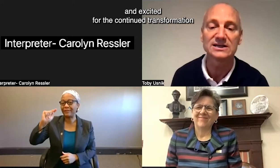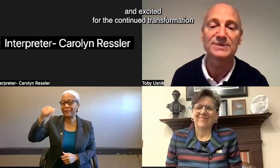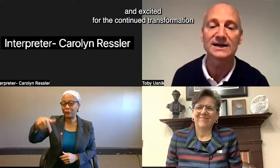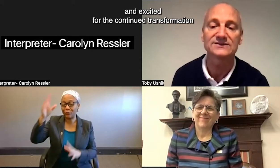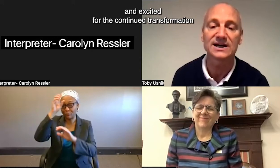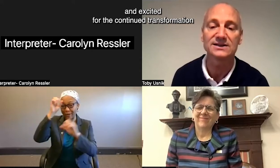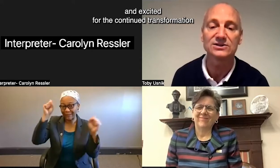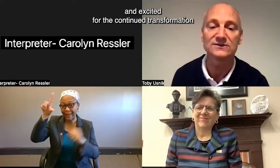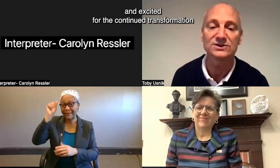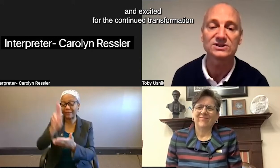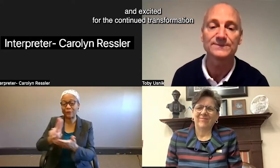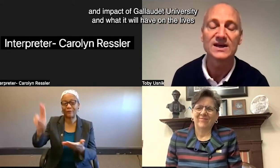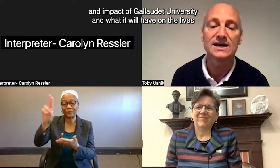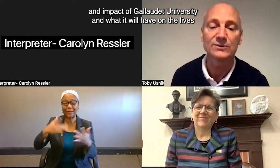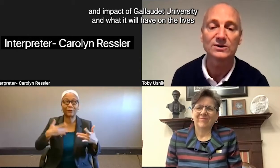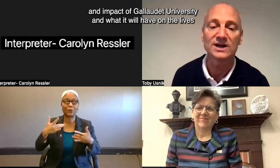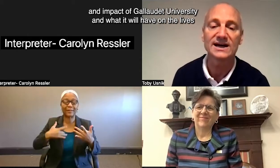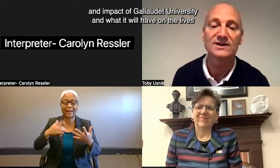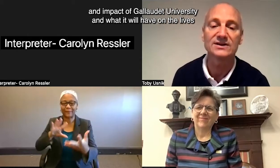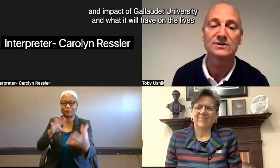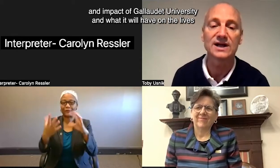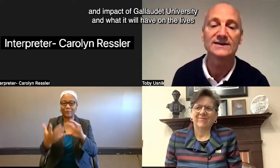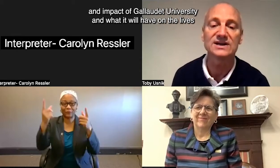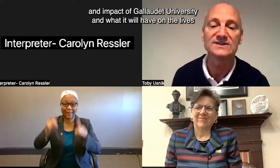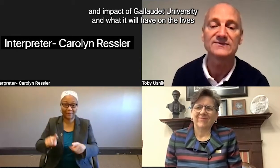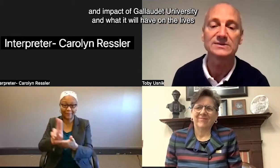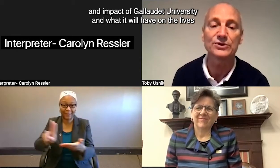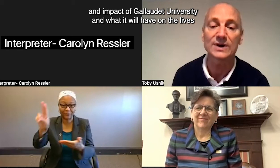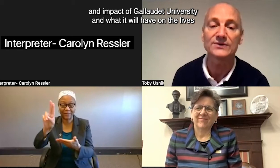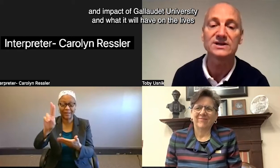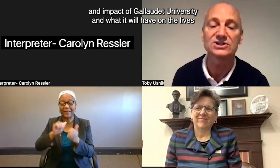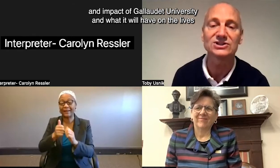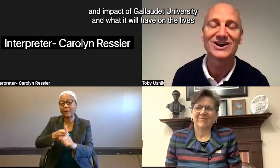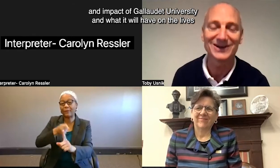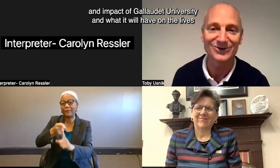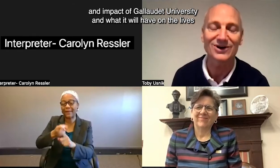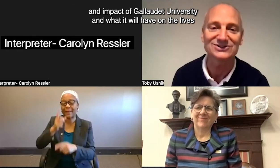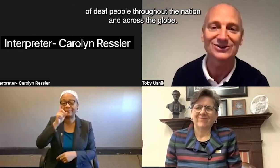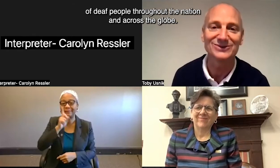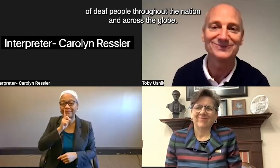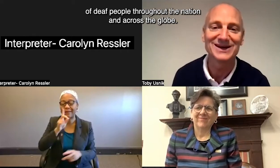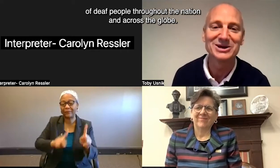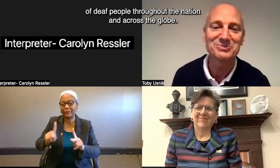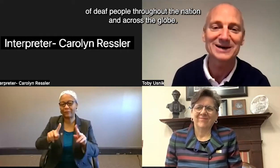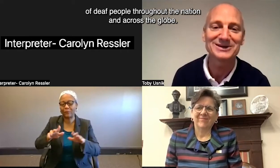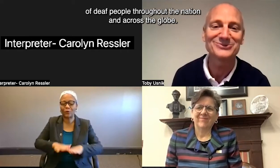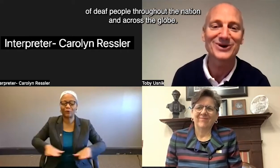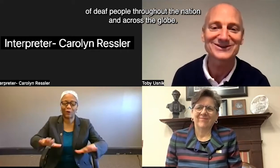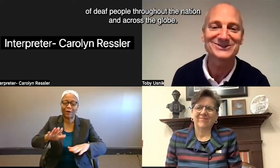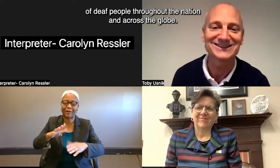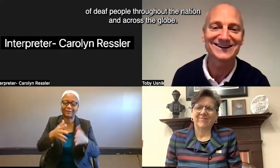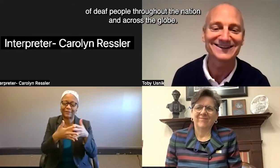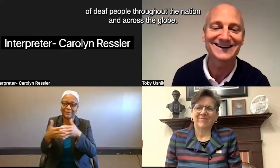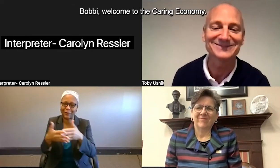and impact of Gallaudet University and what it will have on the lives of deaf people throughout the nation and across the globe. Bobby,